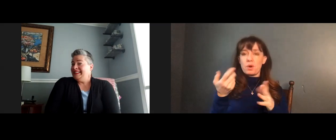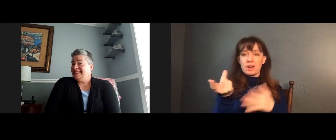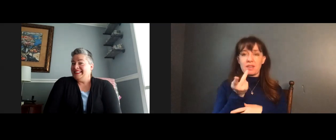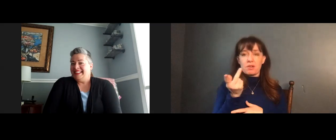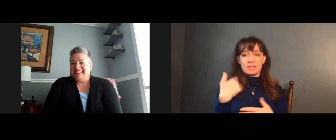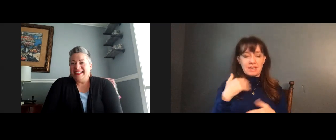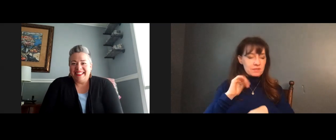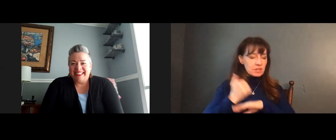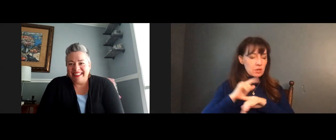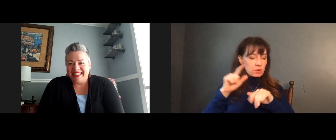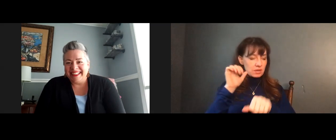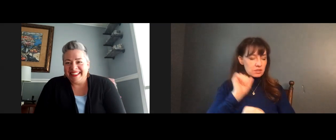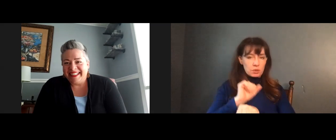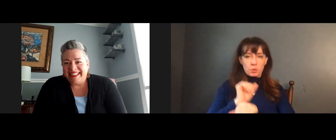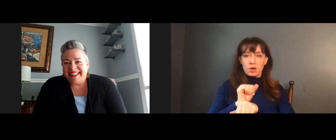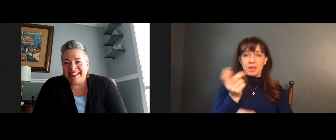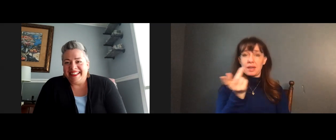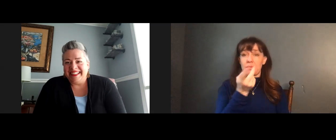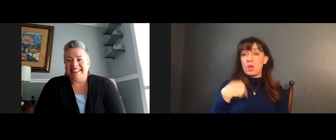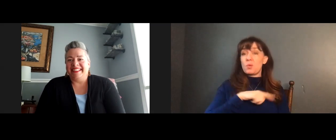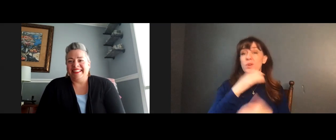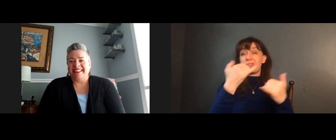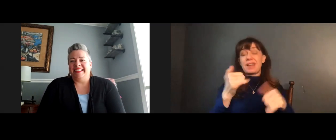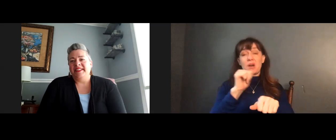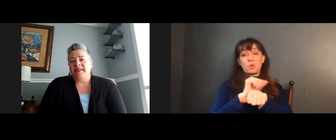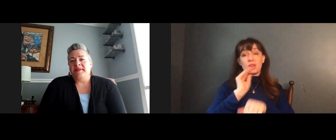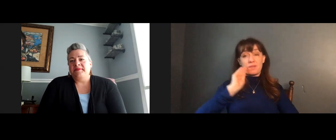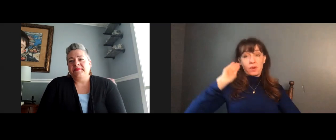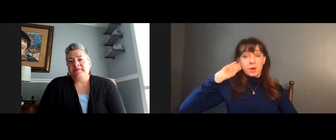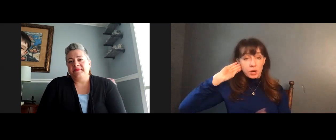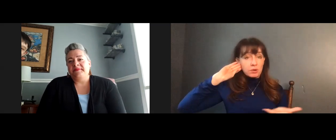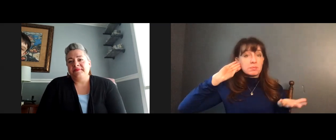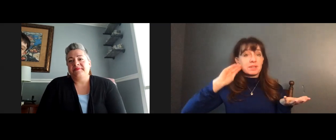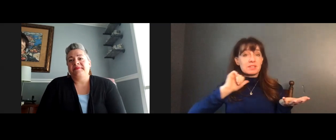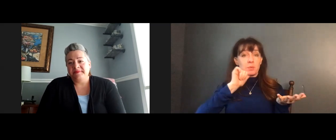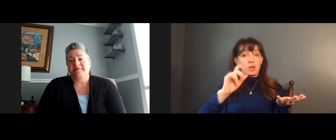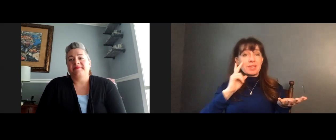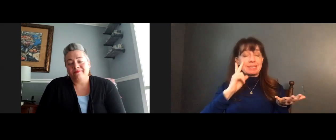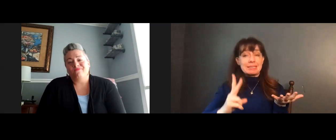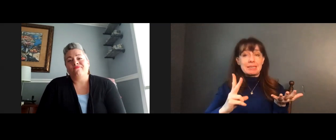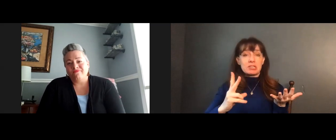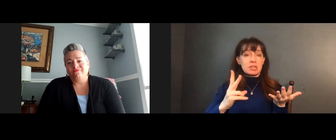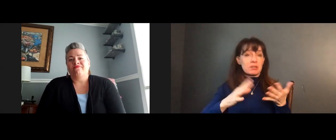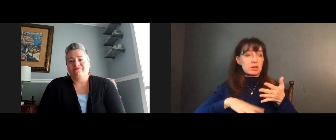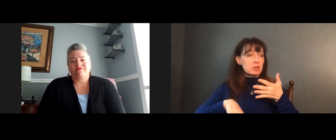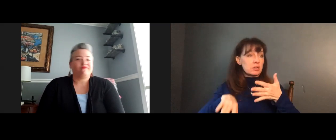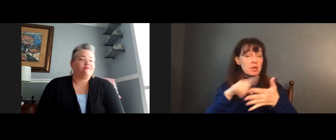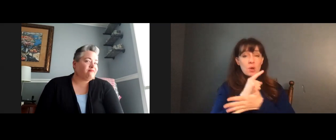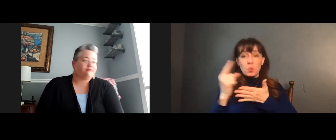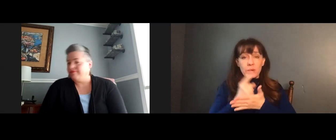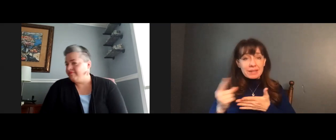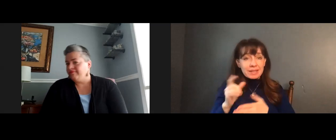before either of us have to go to to work um we are now working from home so we don't get to see each other